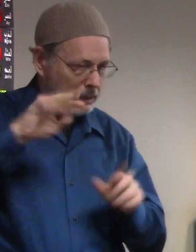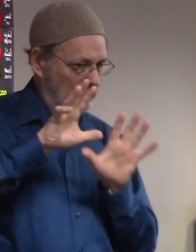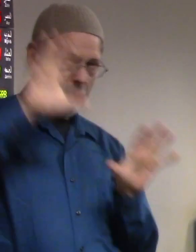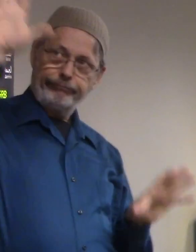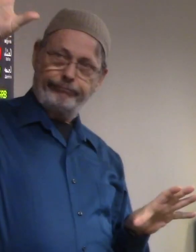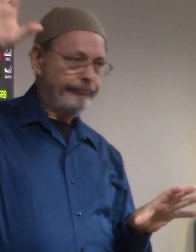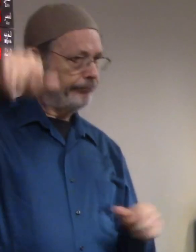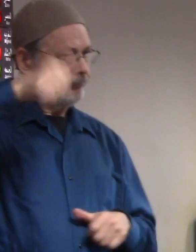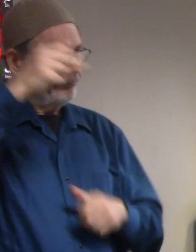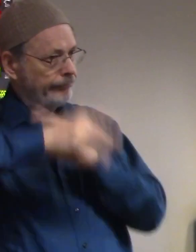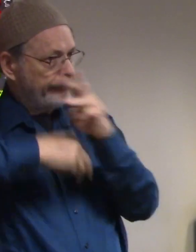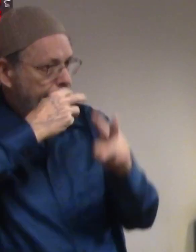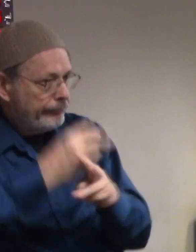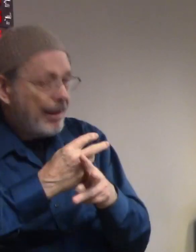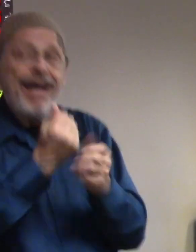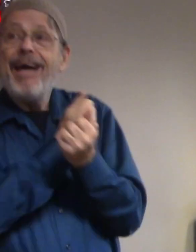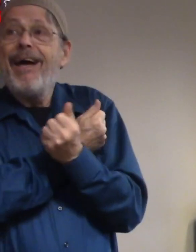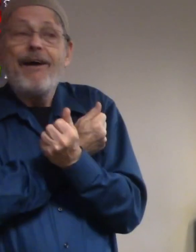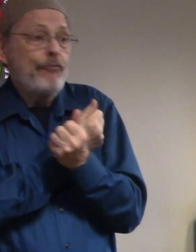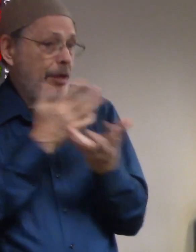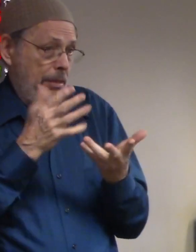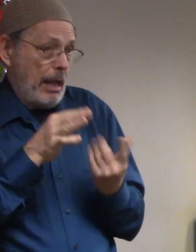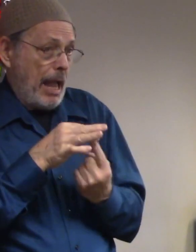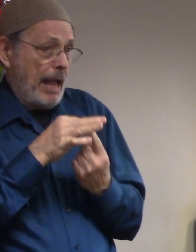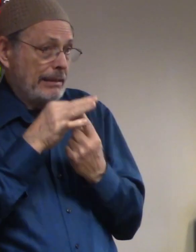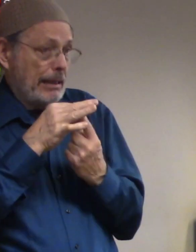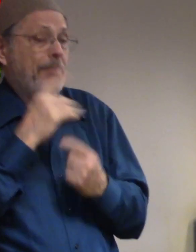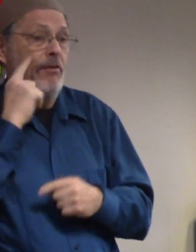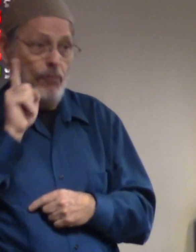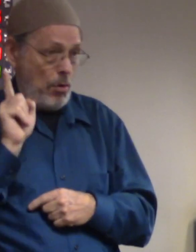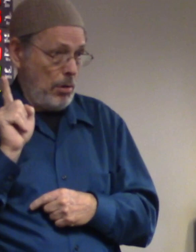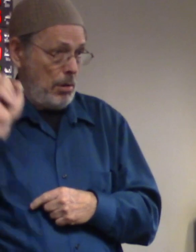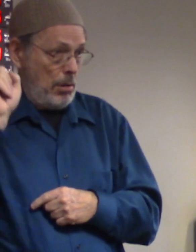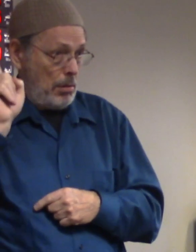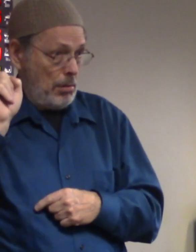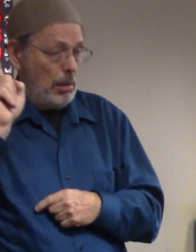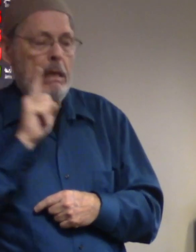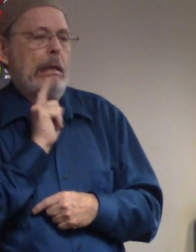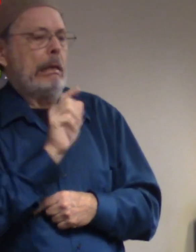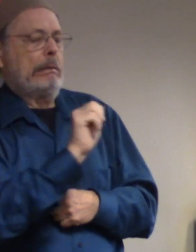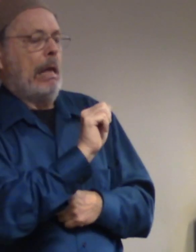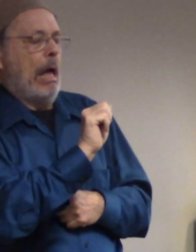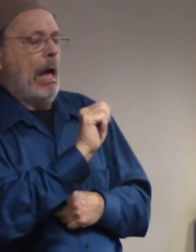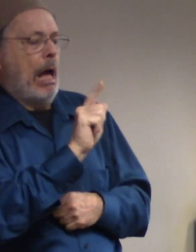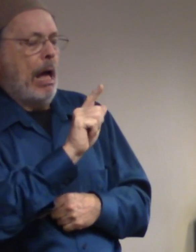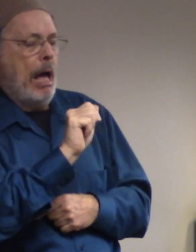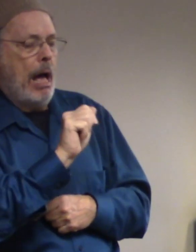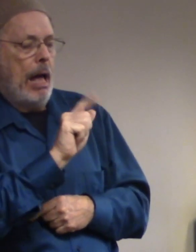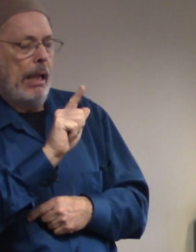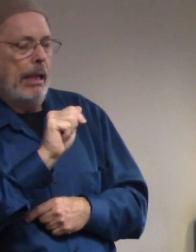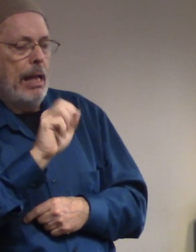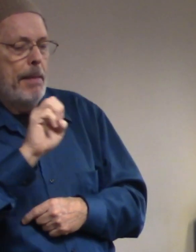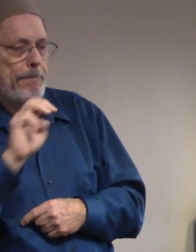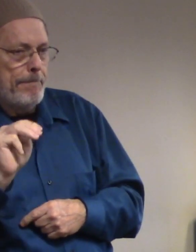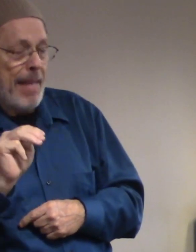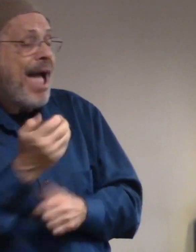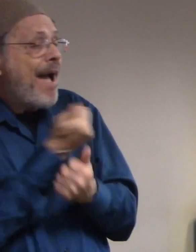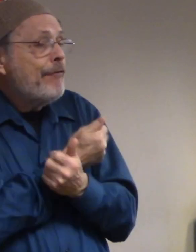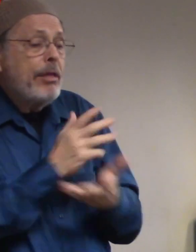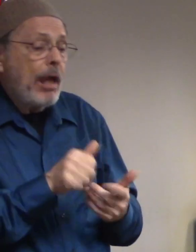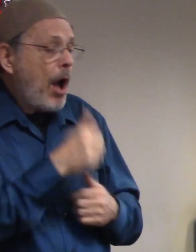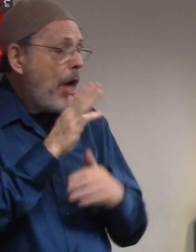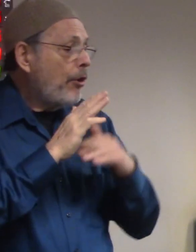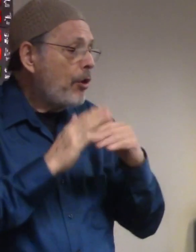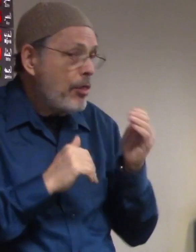Everything other than Allah subhanahu wa ta'ala is alam. So everything other than Allah subhanahu wa ta'ala,